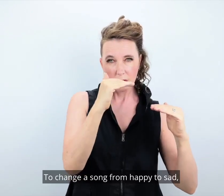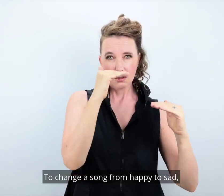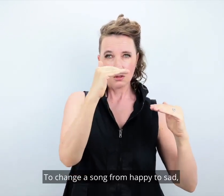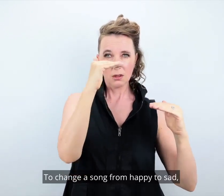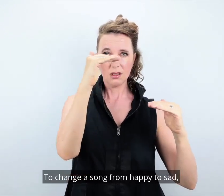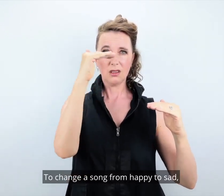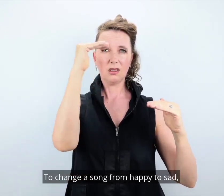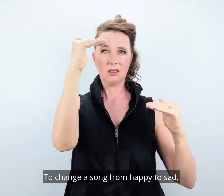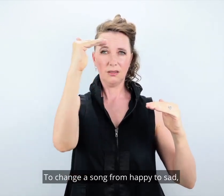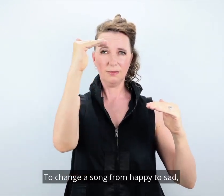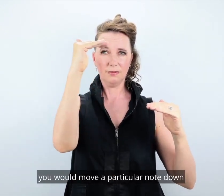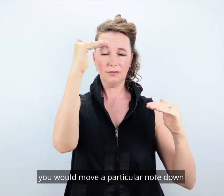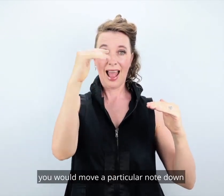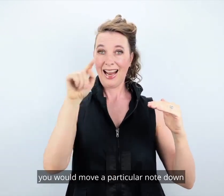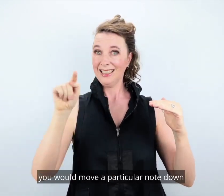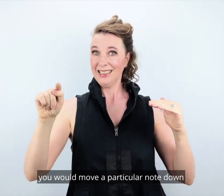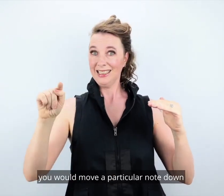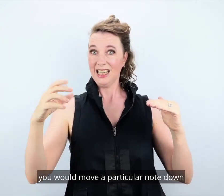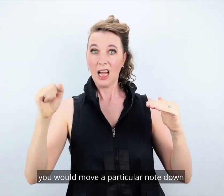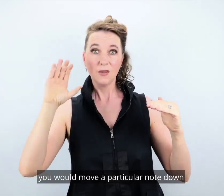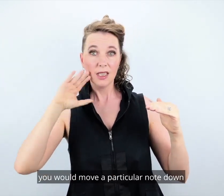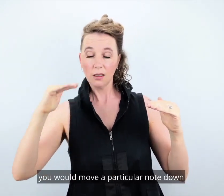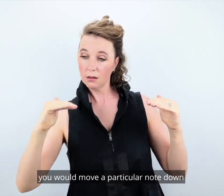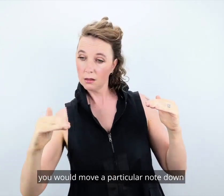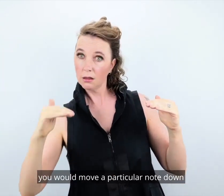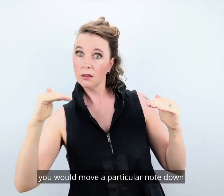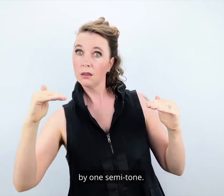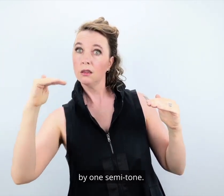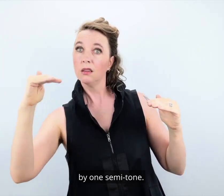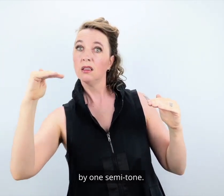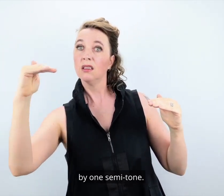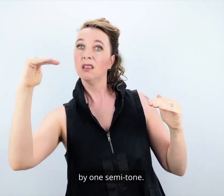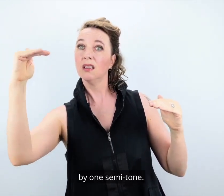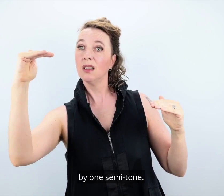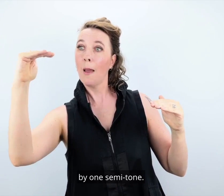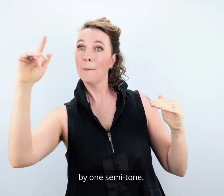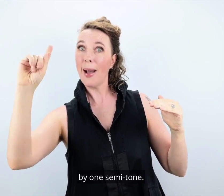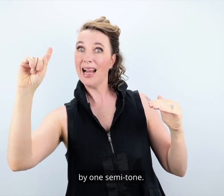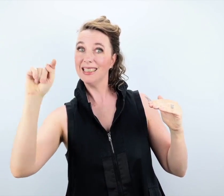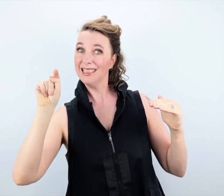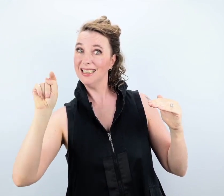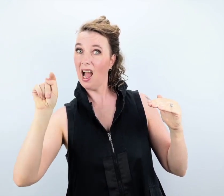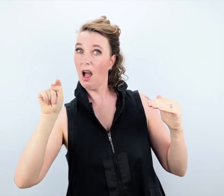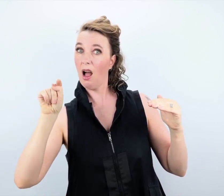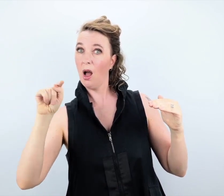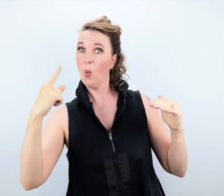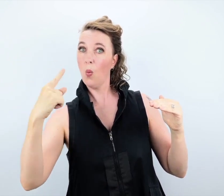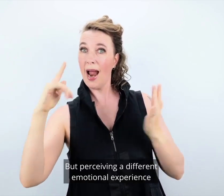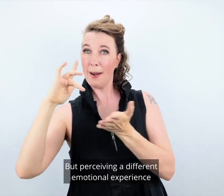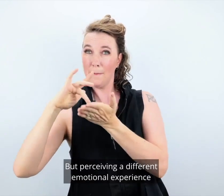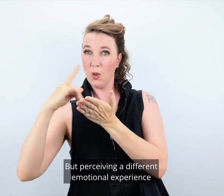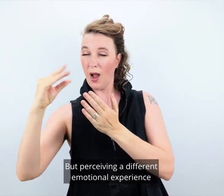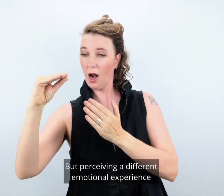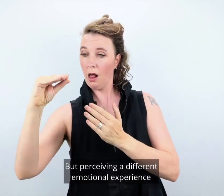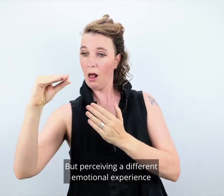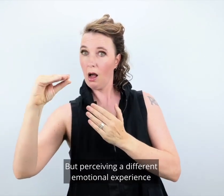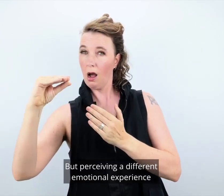from happy to sad, you would move a particular note down by one semitone. But perceiving a different